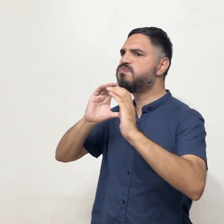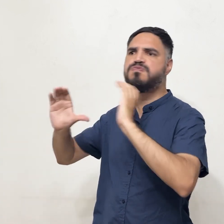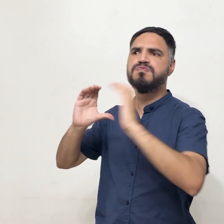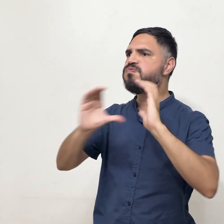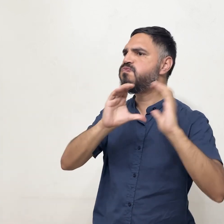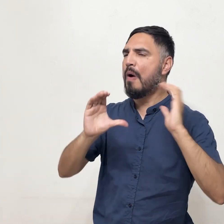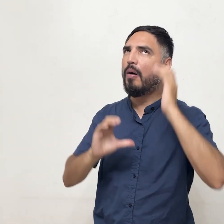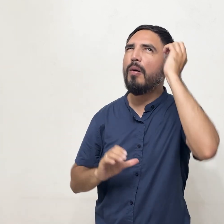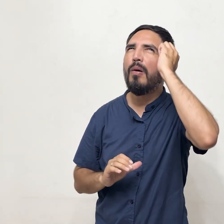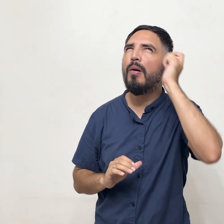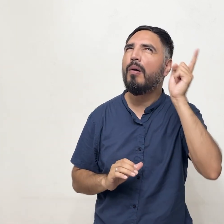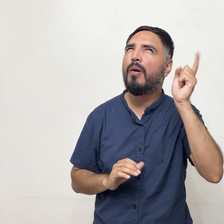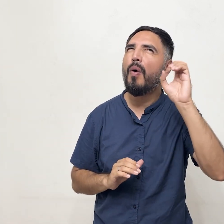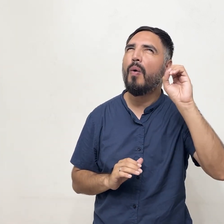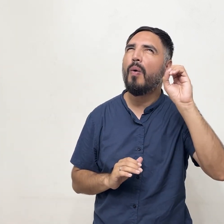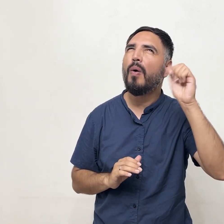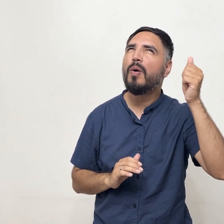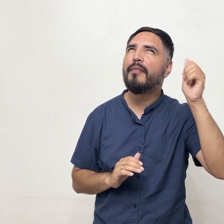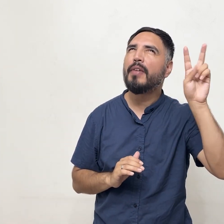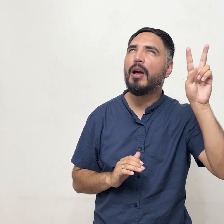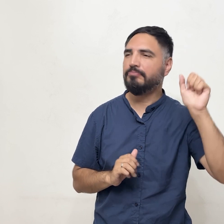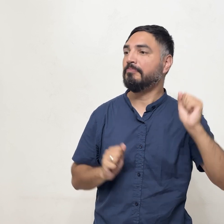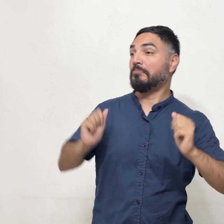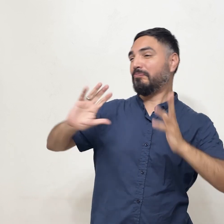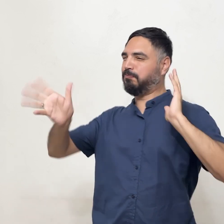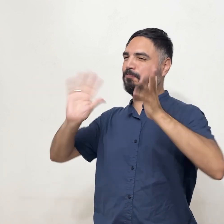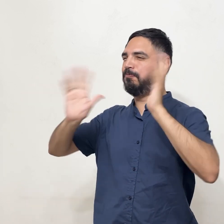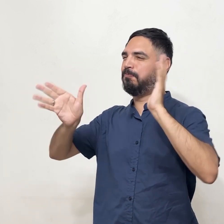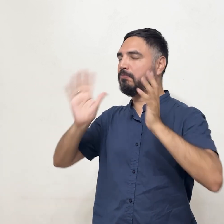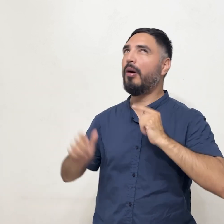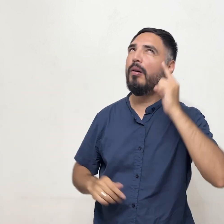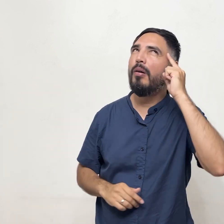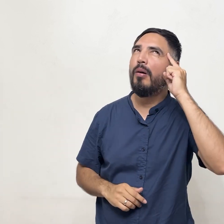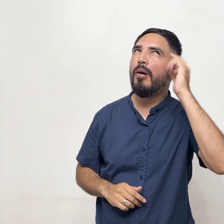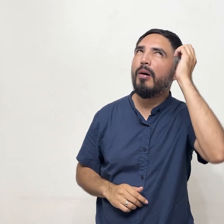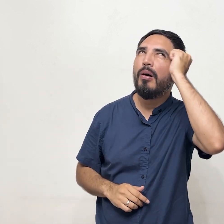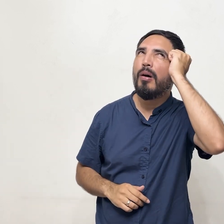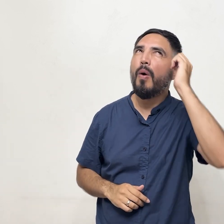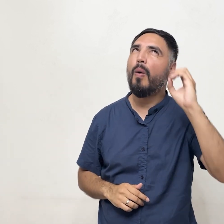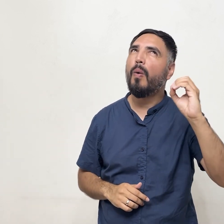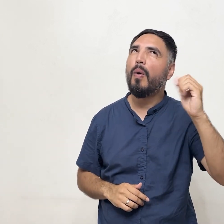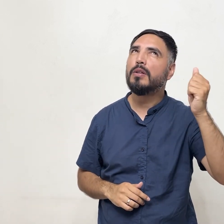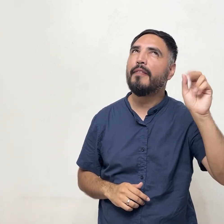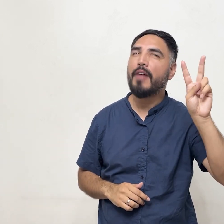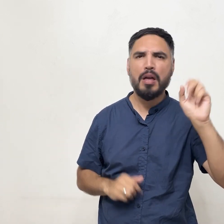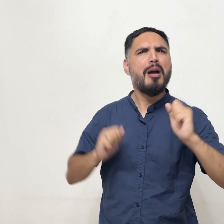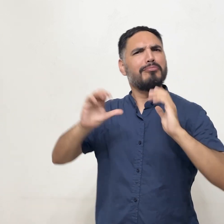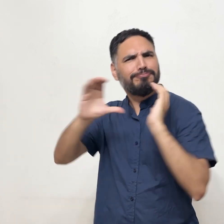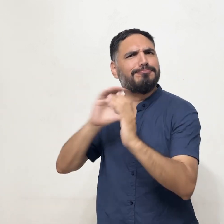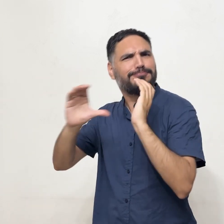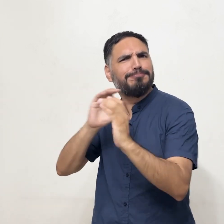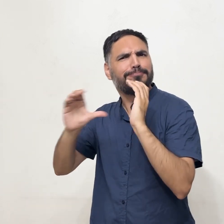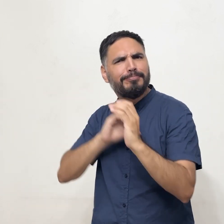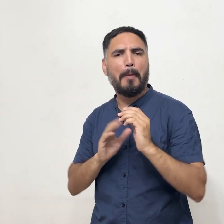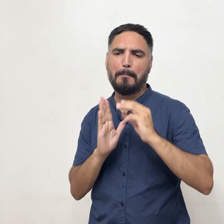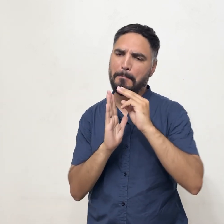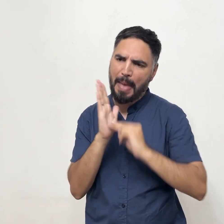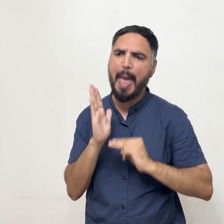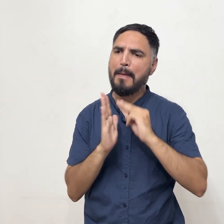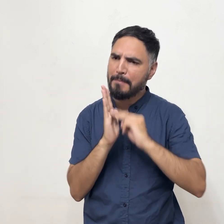them using that idea. Every time I had to speak, I would mentally repeat the OSB order. Again and again, I keep it in mind. I did